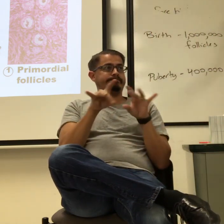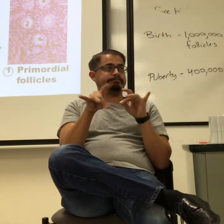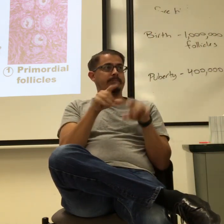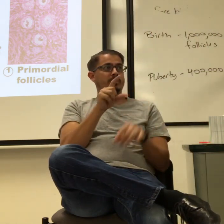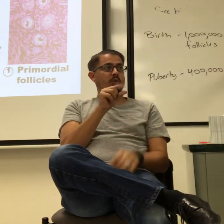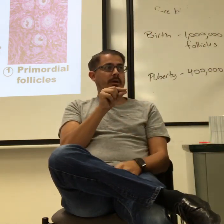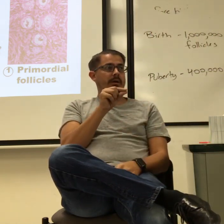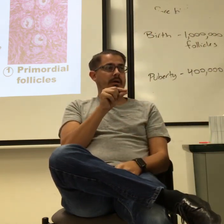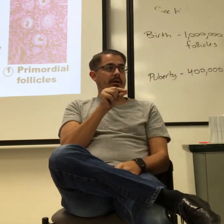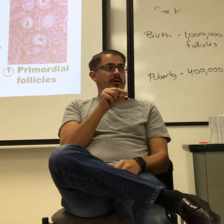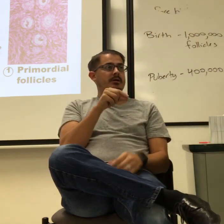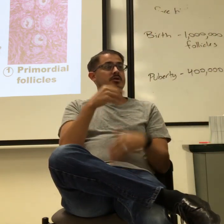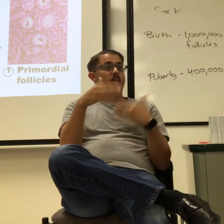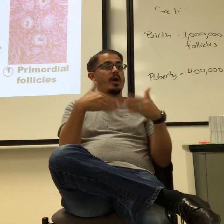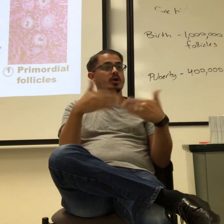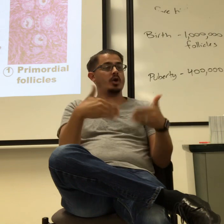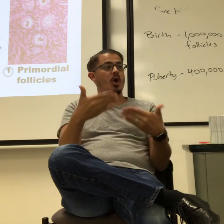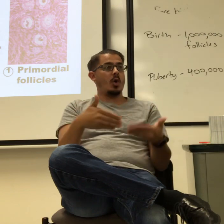to undergo